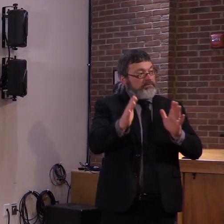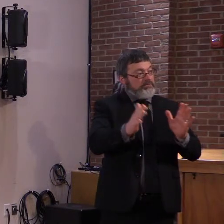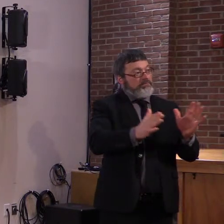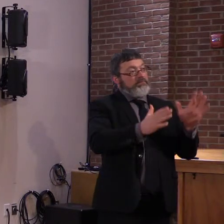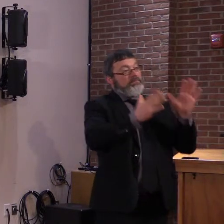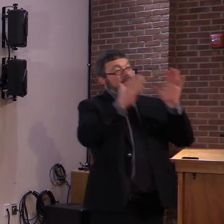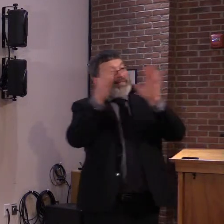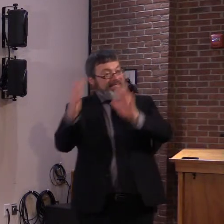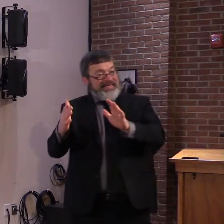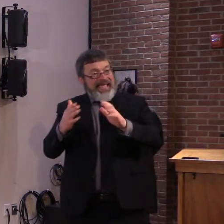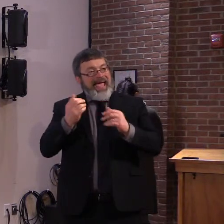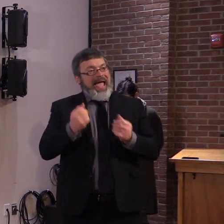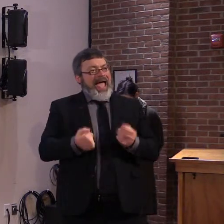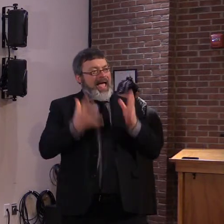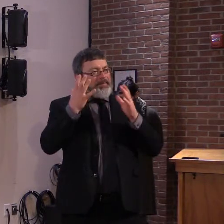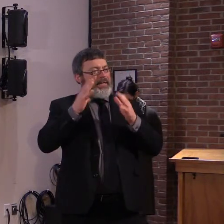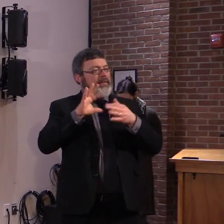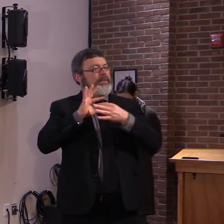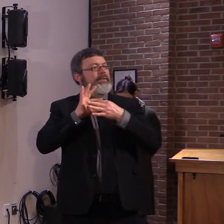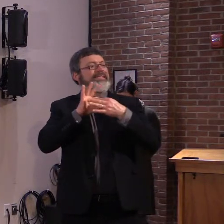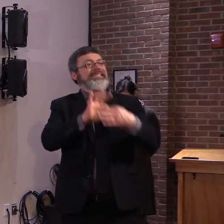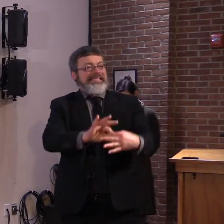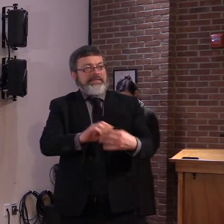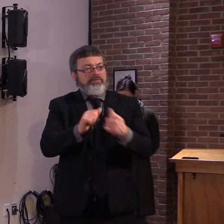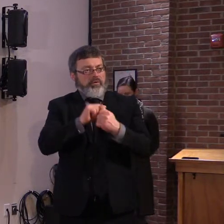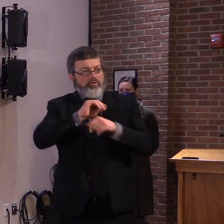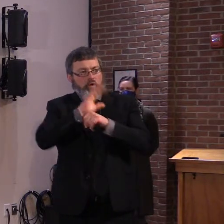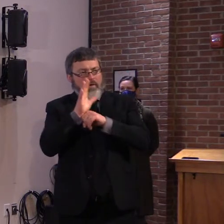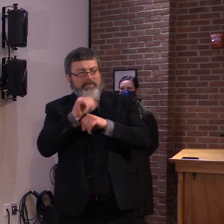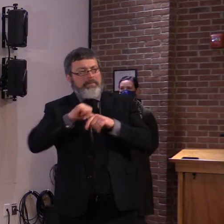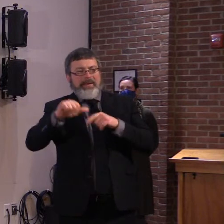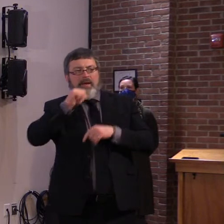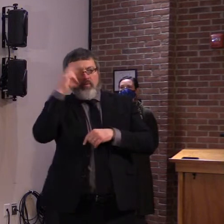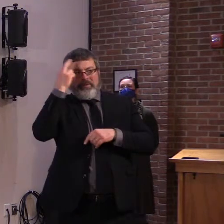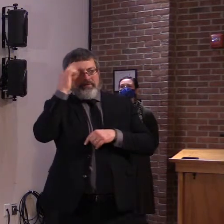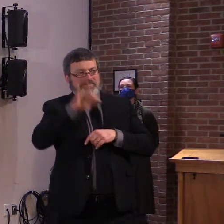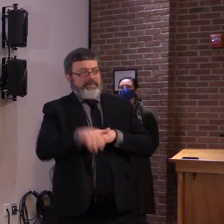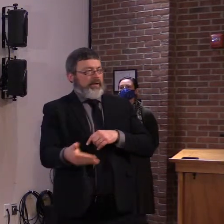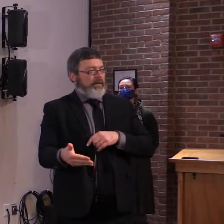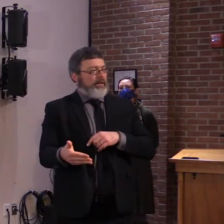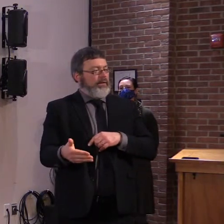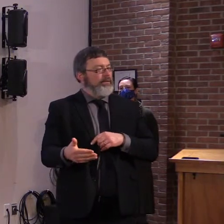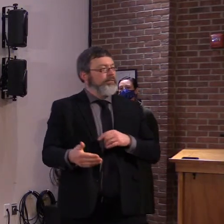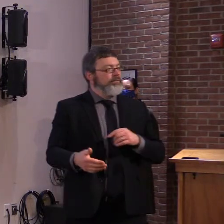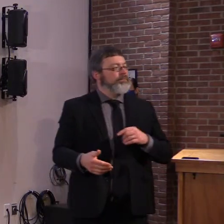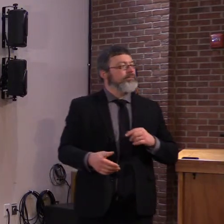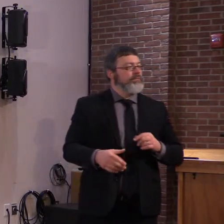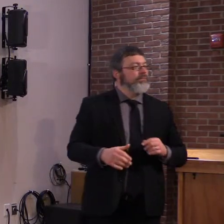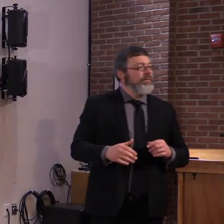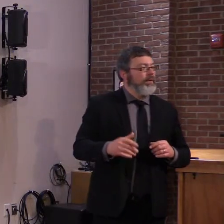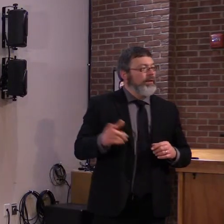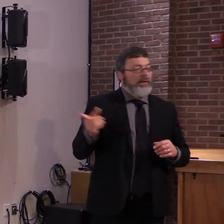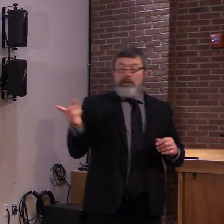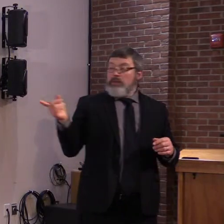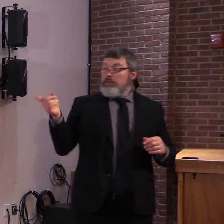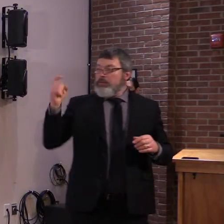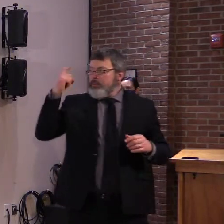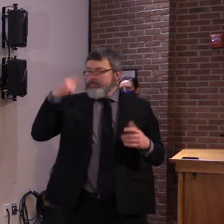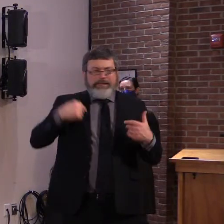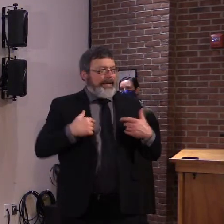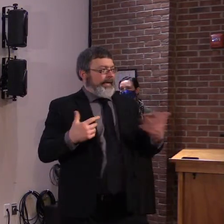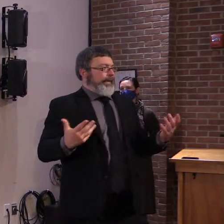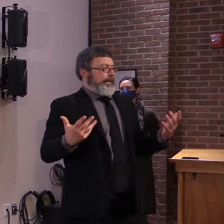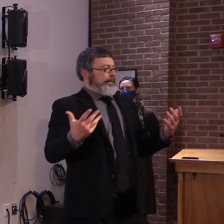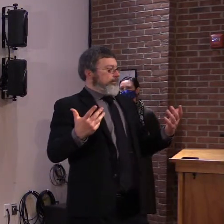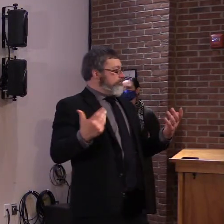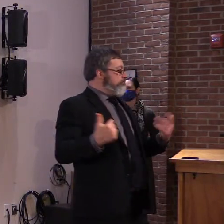the answer to that, Guy. Be happy to try and figure that out, but I don't have it at my disposal.